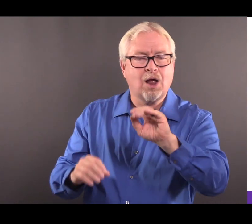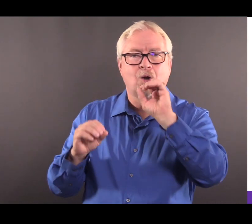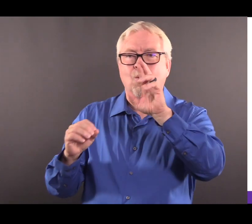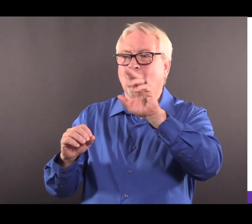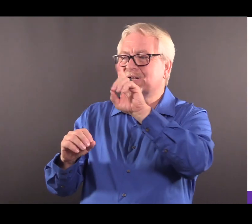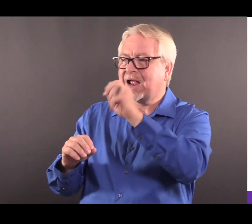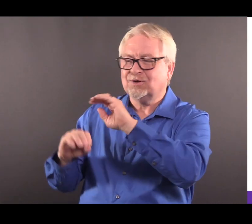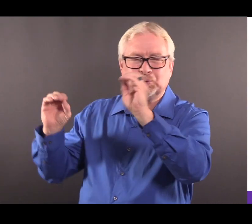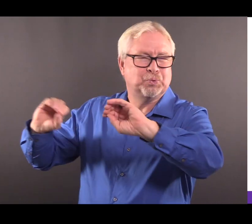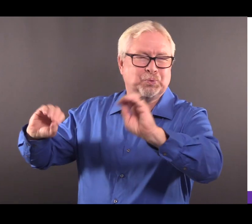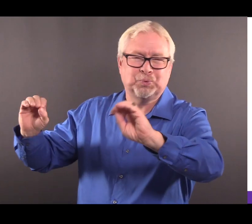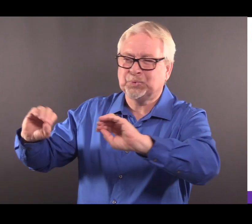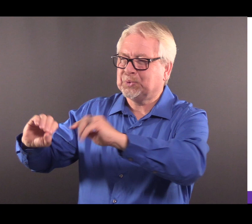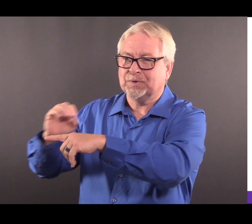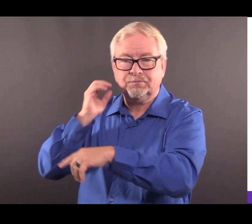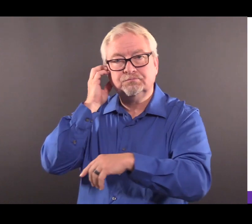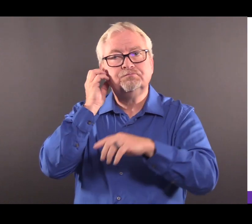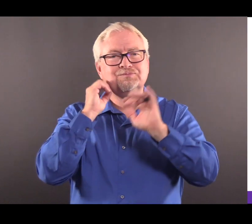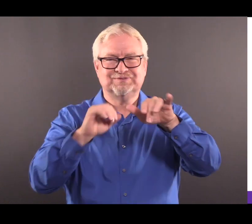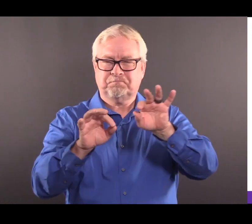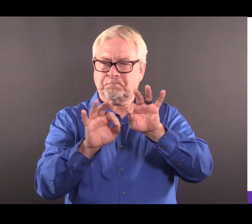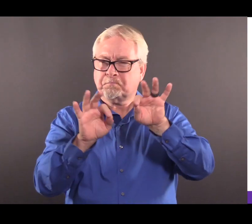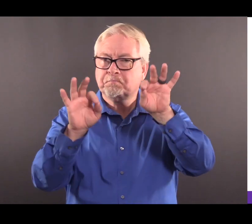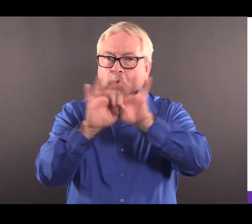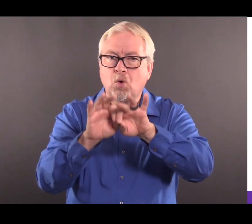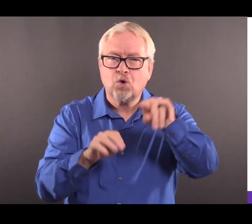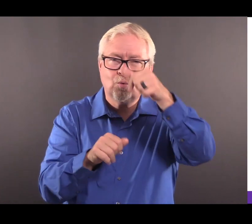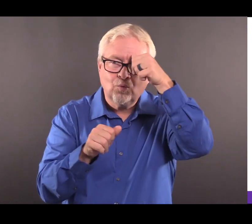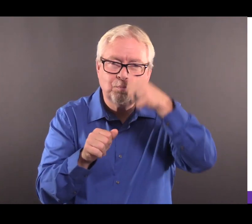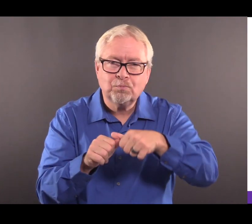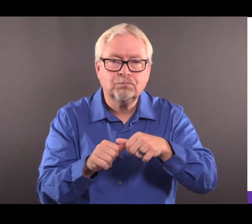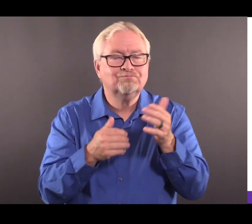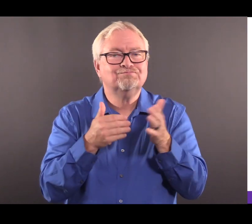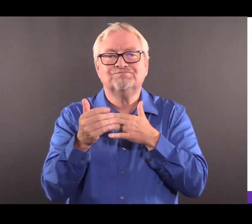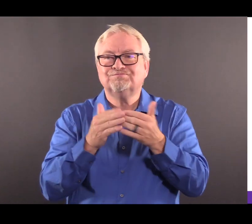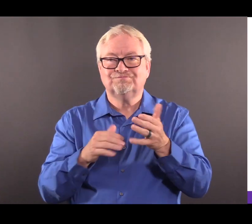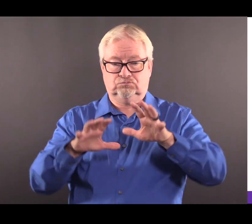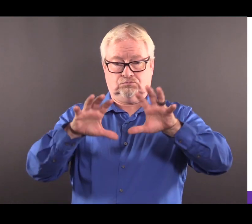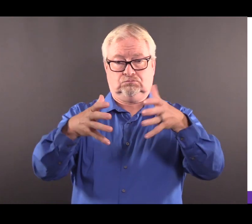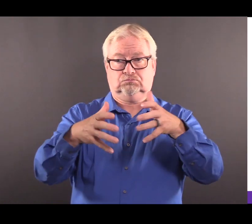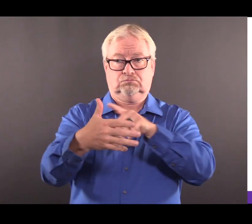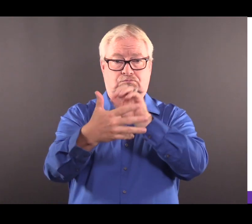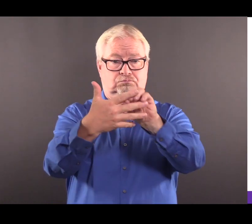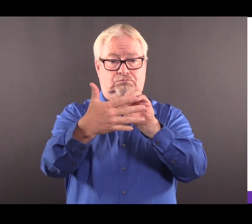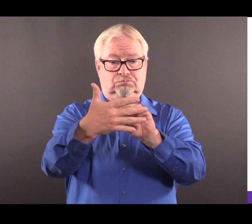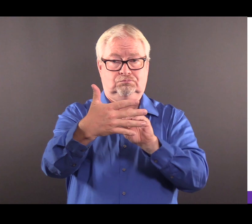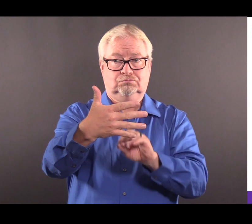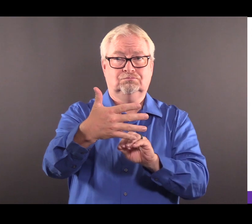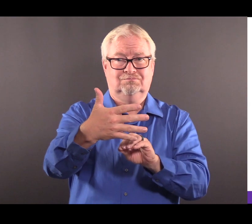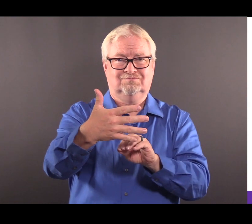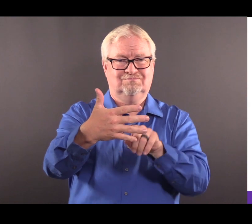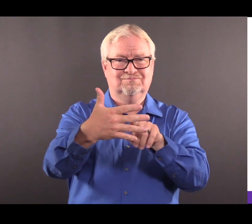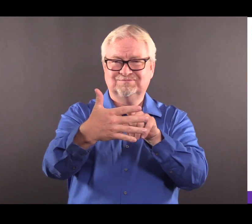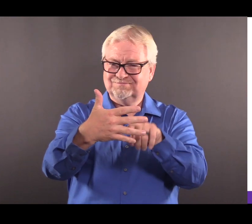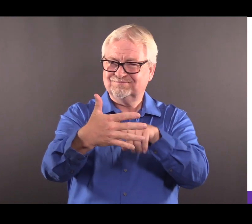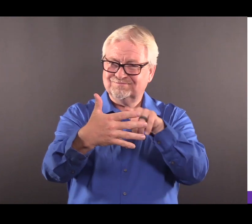or PII. But it is very important to remember that although aggregate data